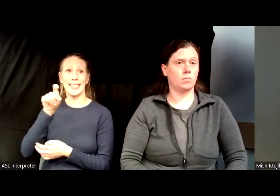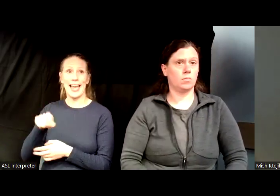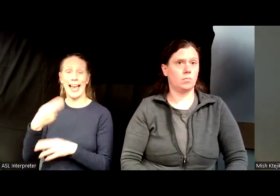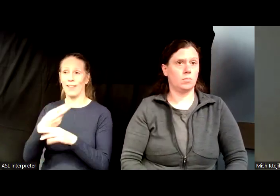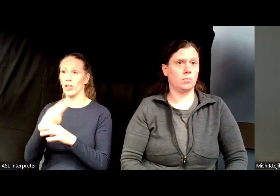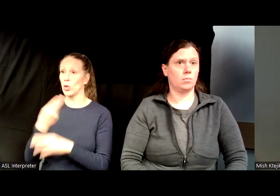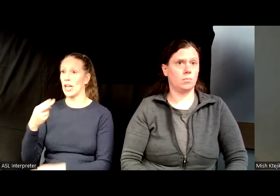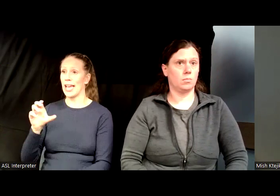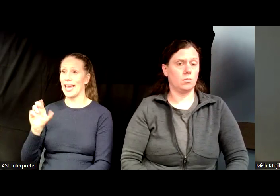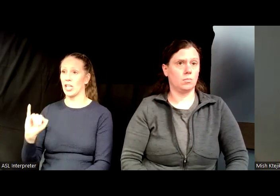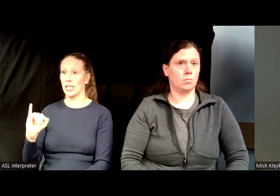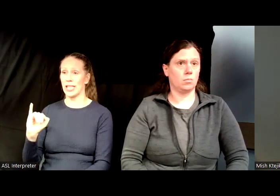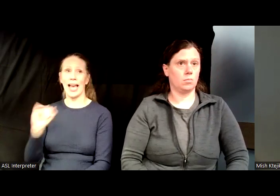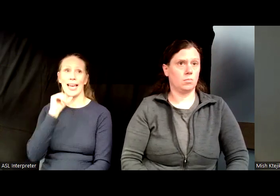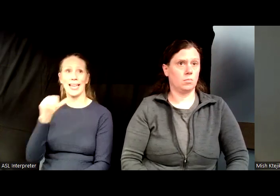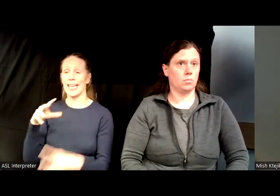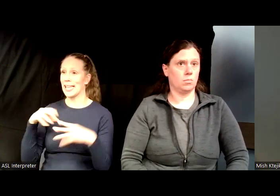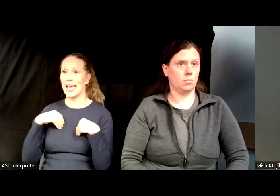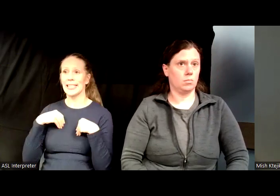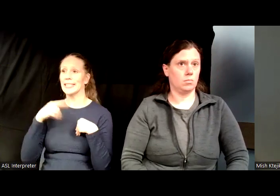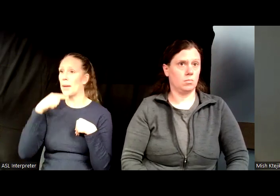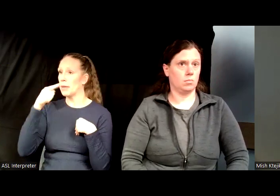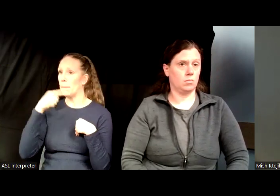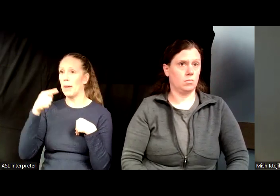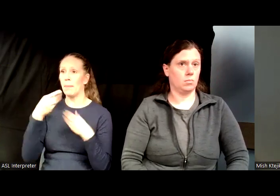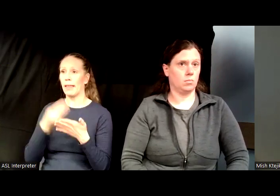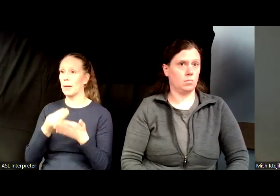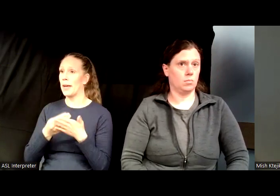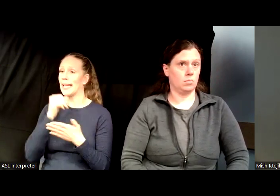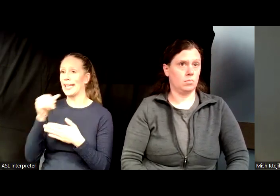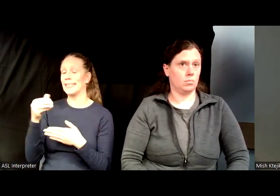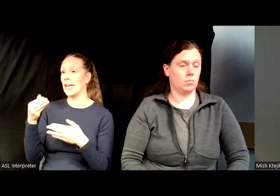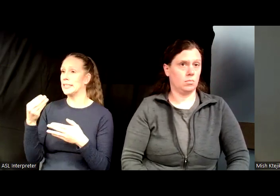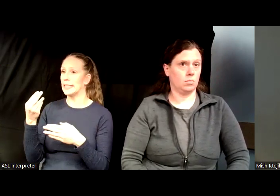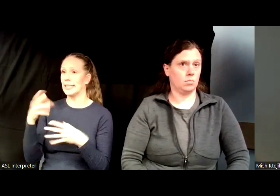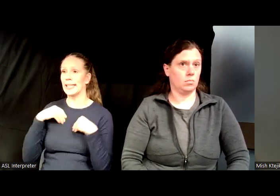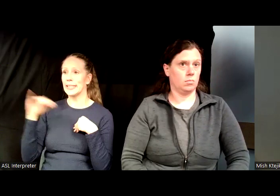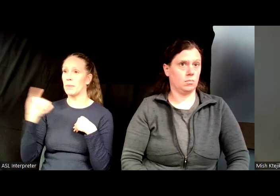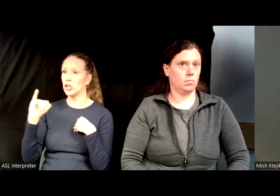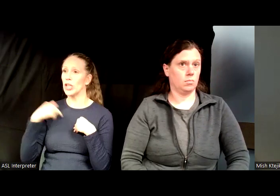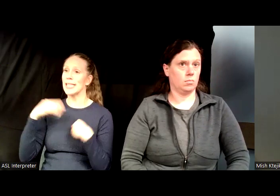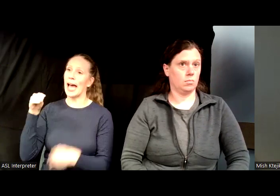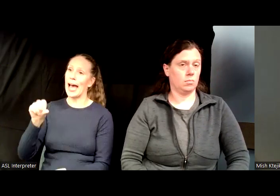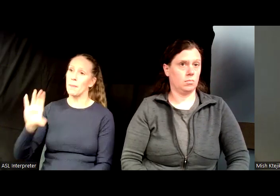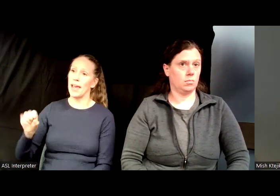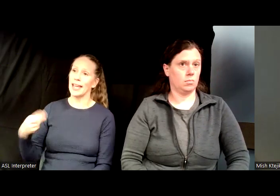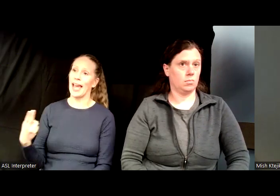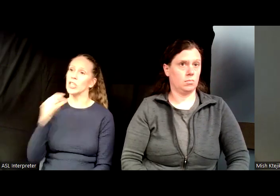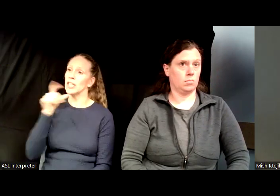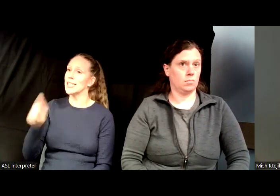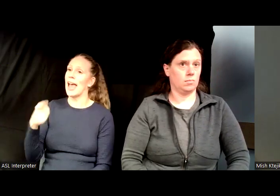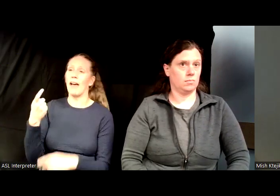HCI interpreter. He does not take public funds. He does not use insurance. I pay him cash every month. He never has to use an